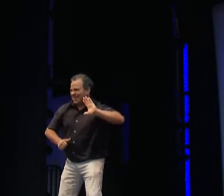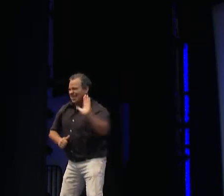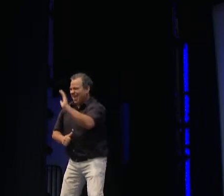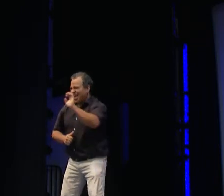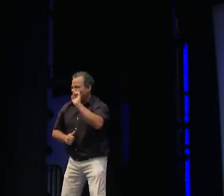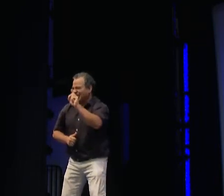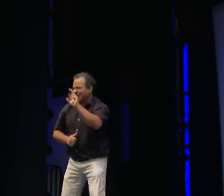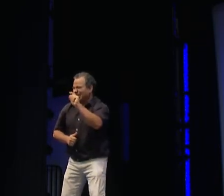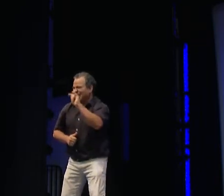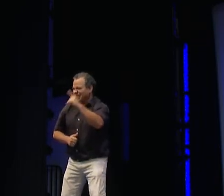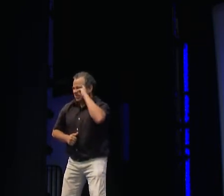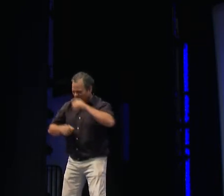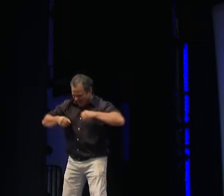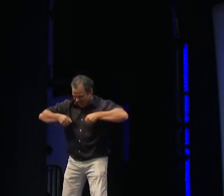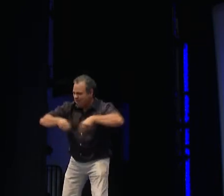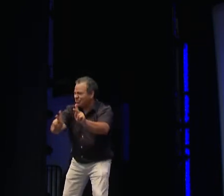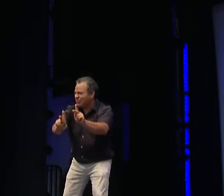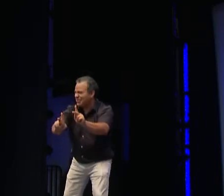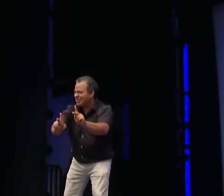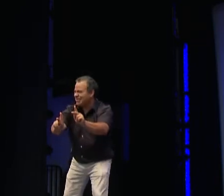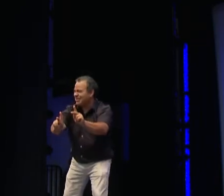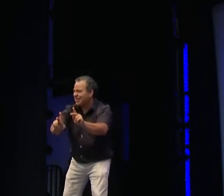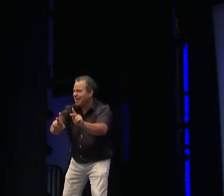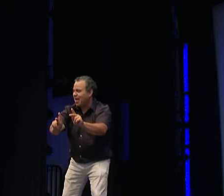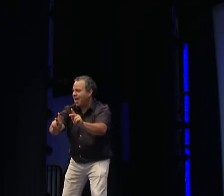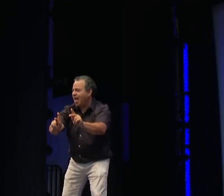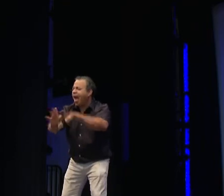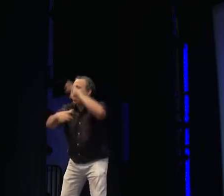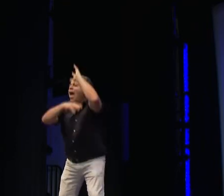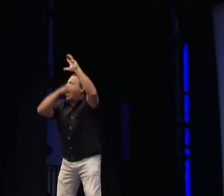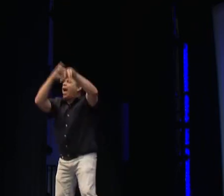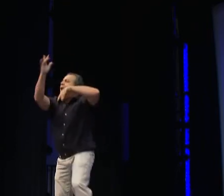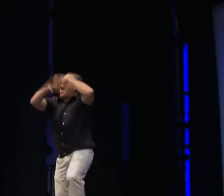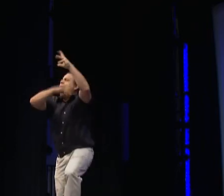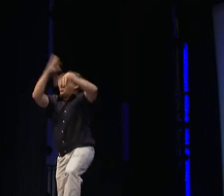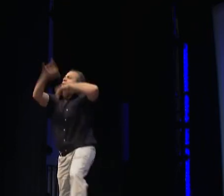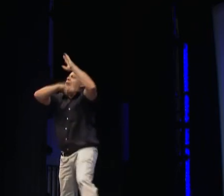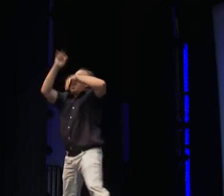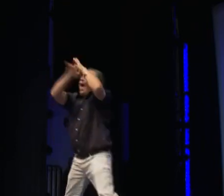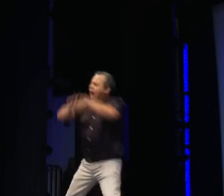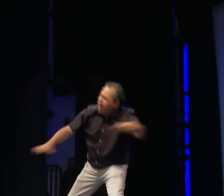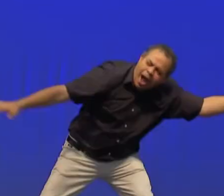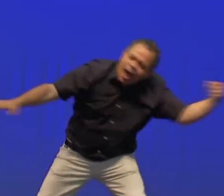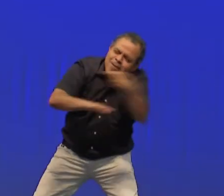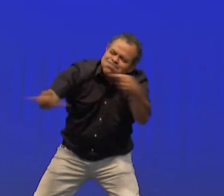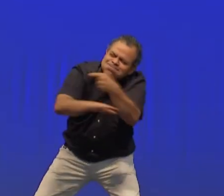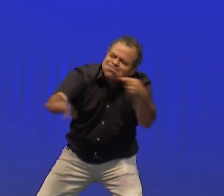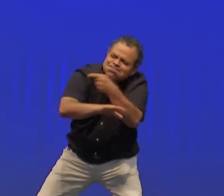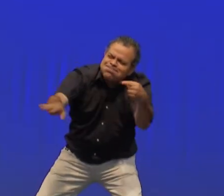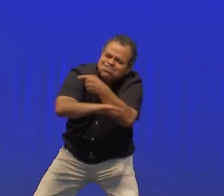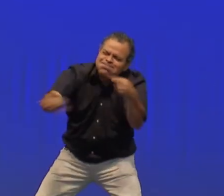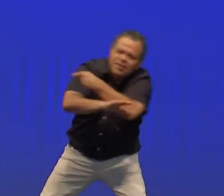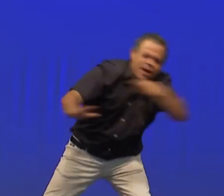University, funded, chartered to further the education of African Americans and deaf